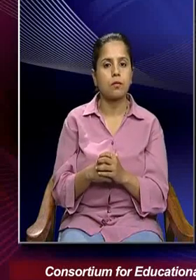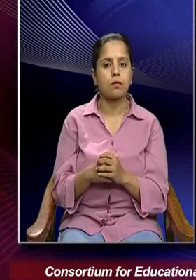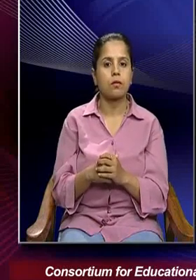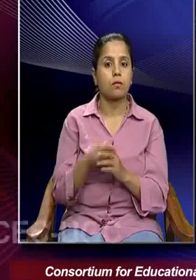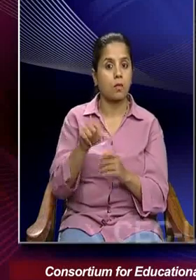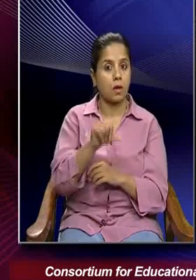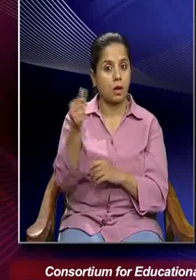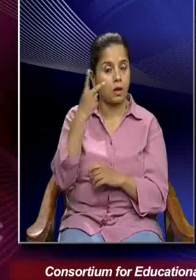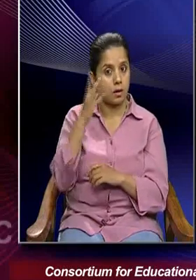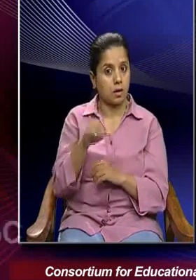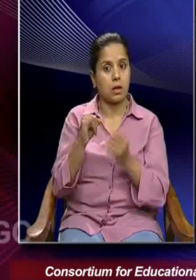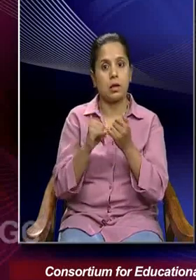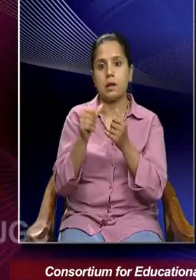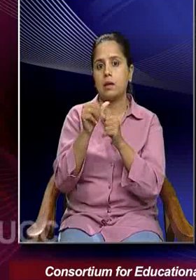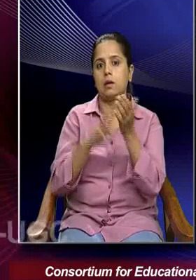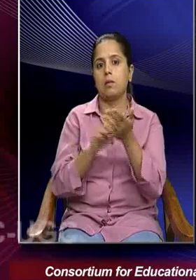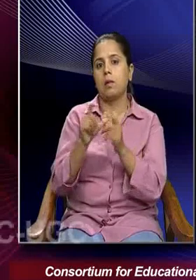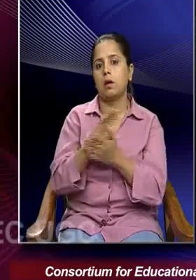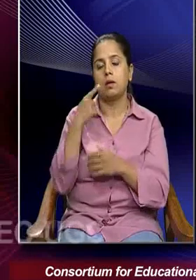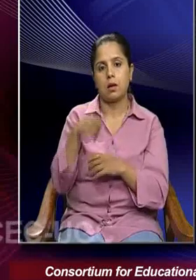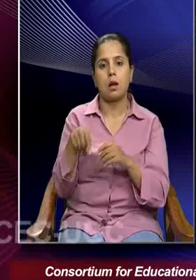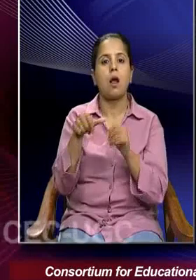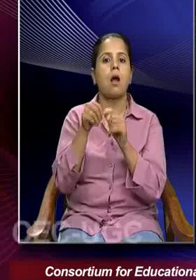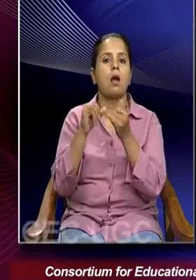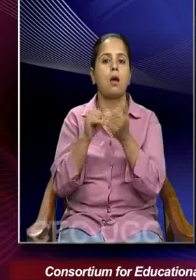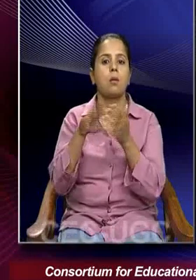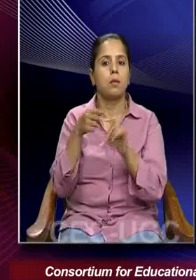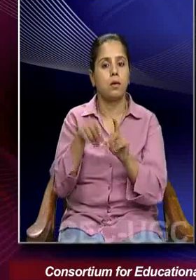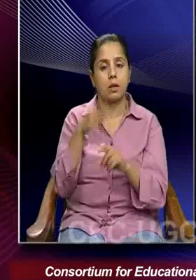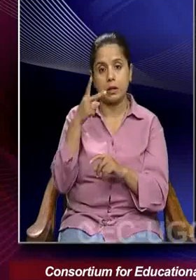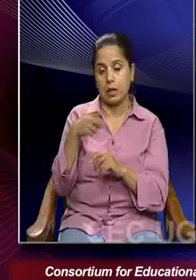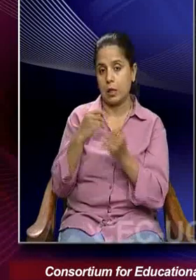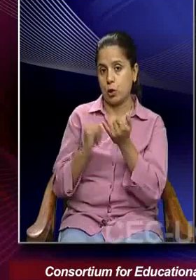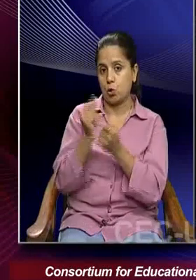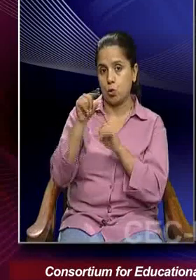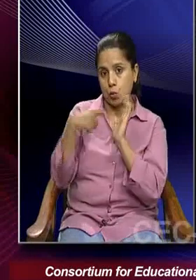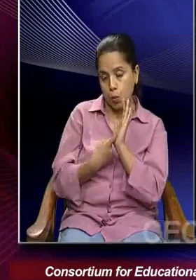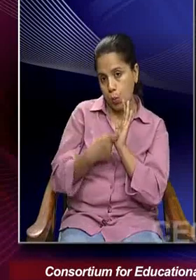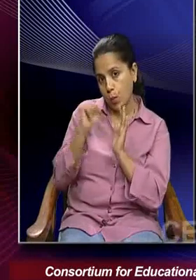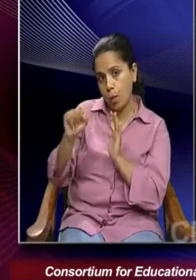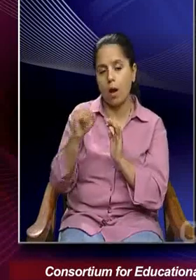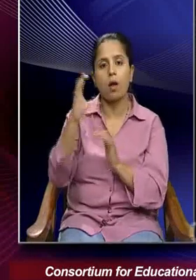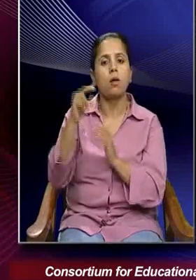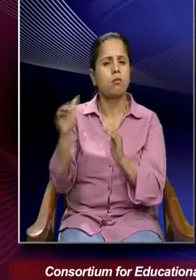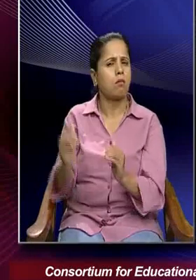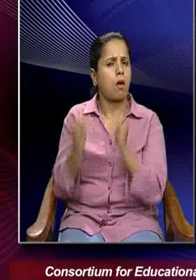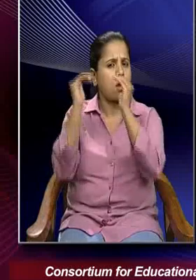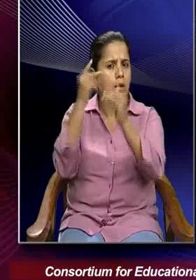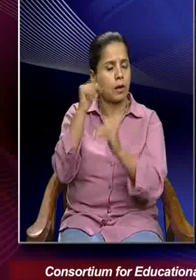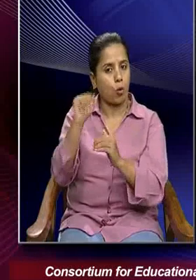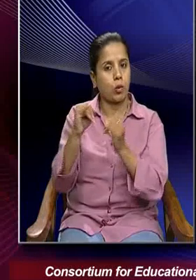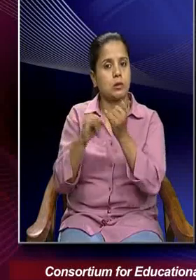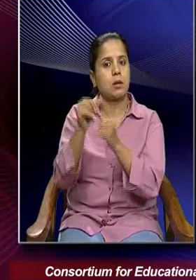The other kind of Samadhi is Asampragyat Samadhi, which is supraconscious. This is the highest form of